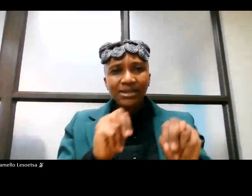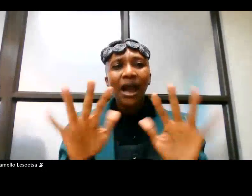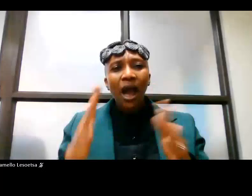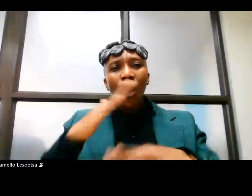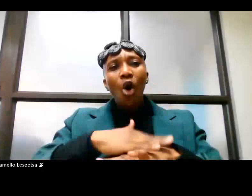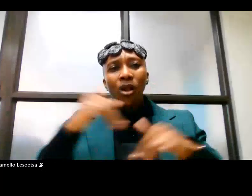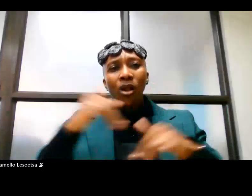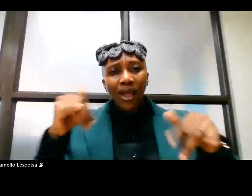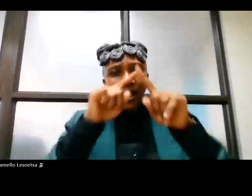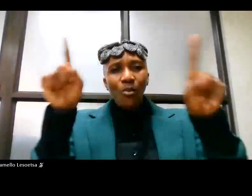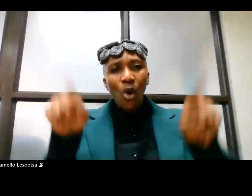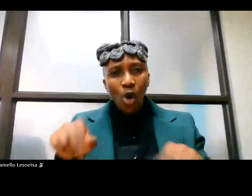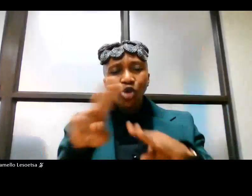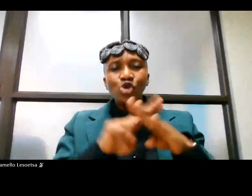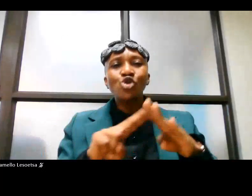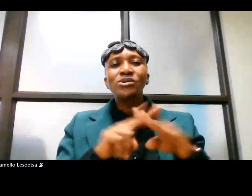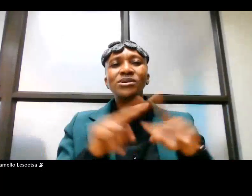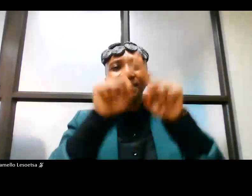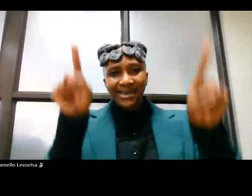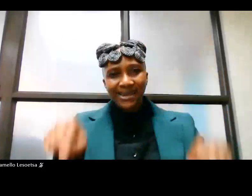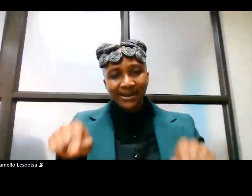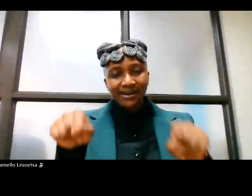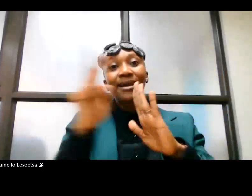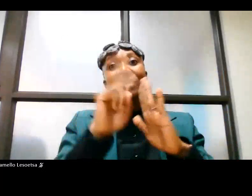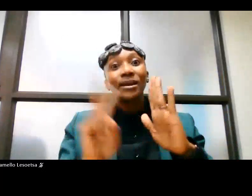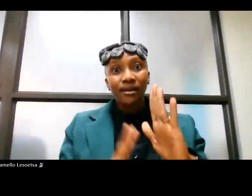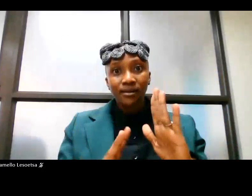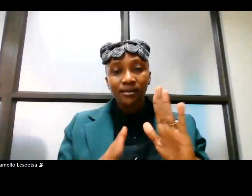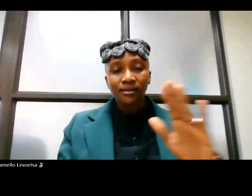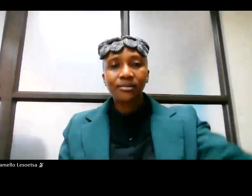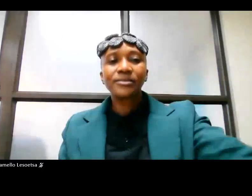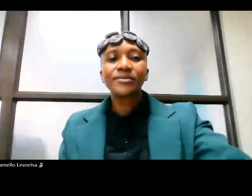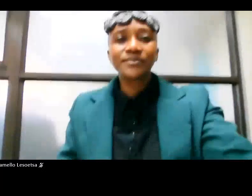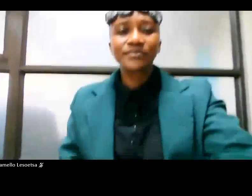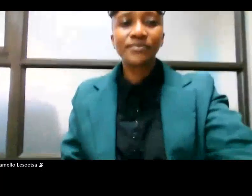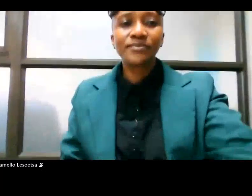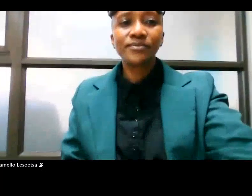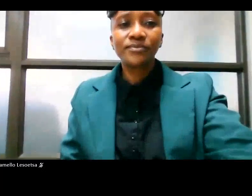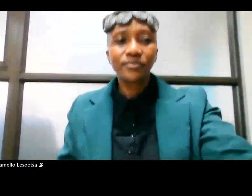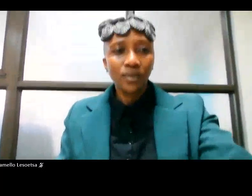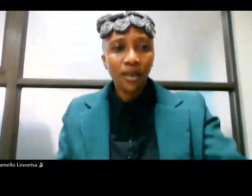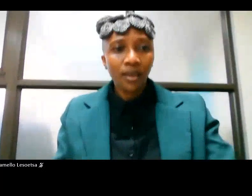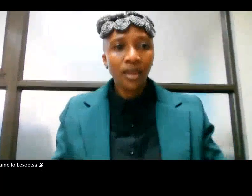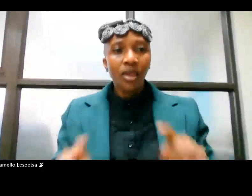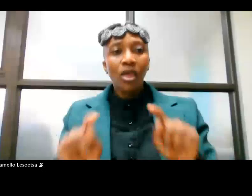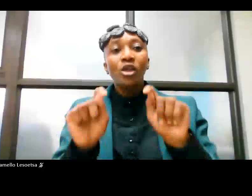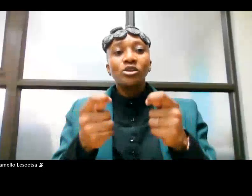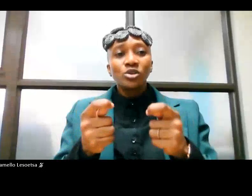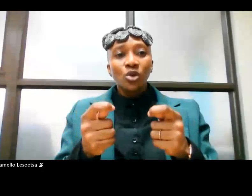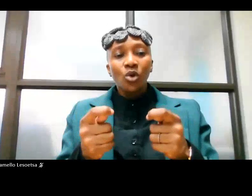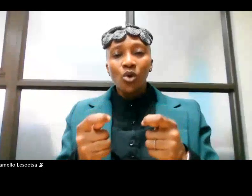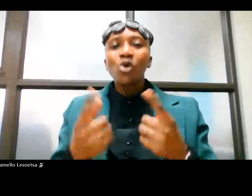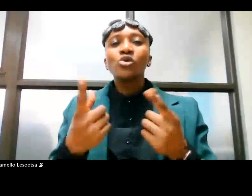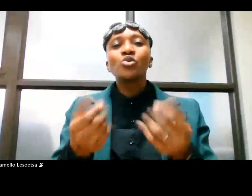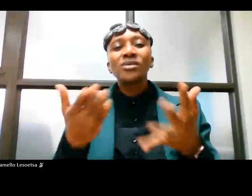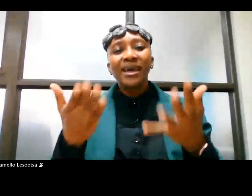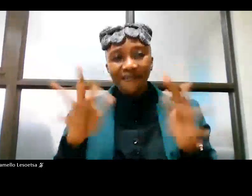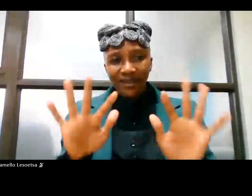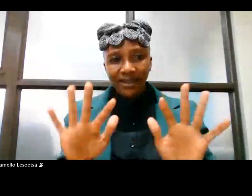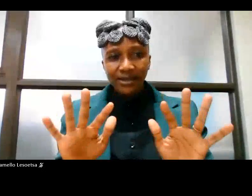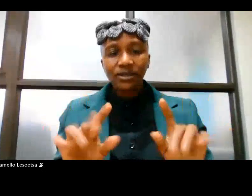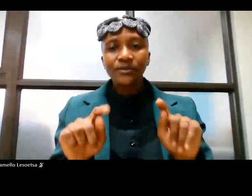when they're using a screen reader. So, but after doing that, what I'm saying this